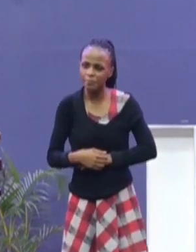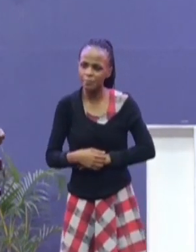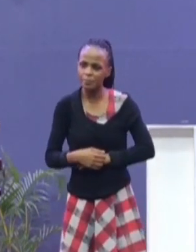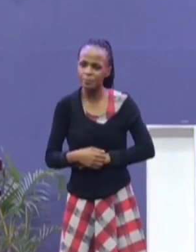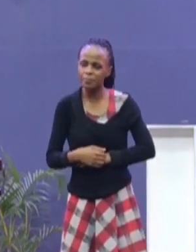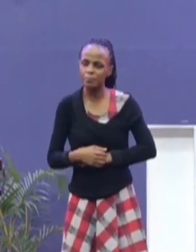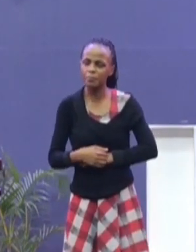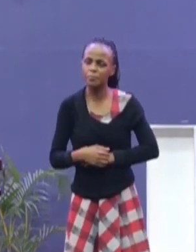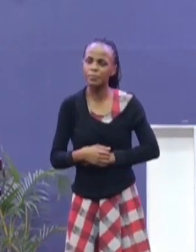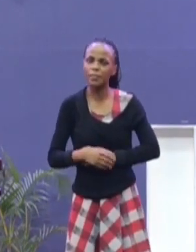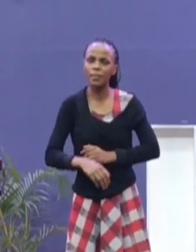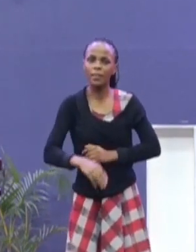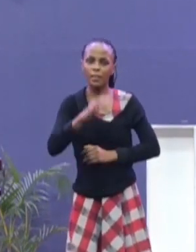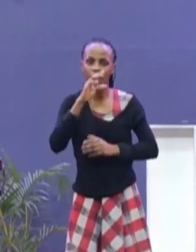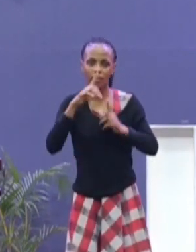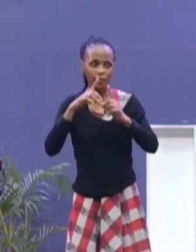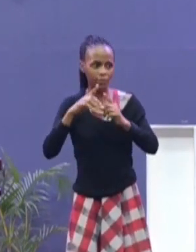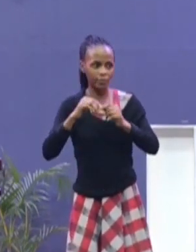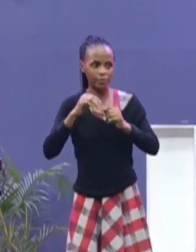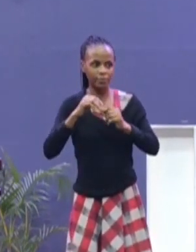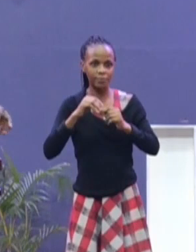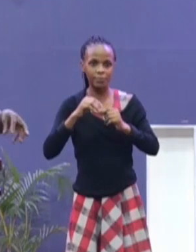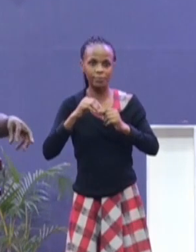word for conformity.